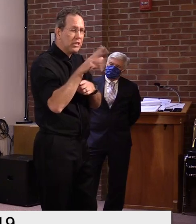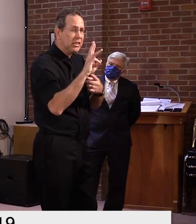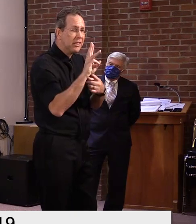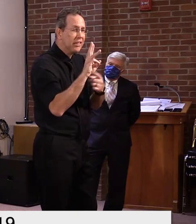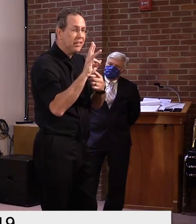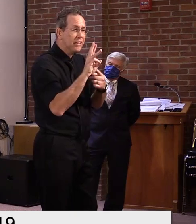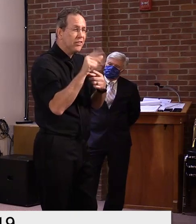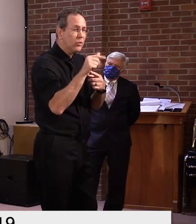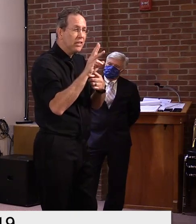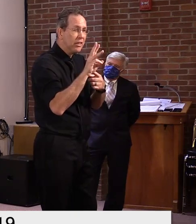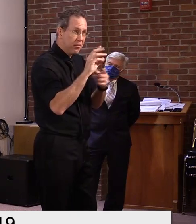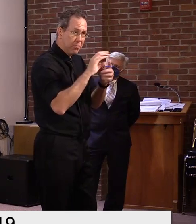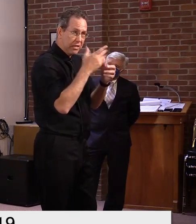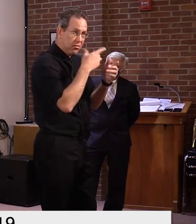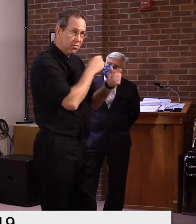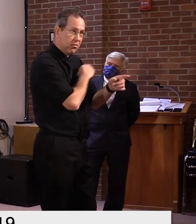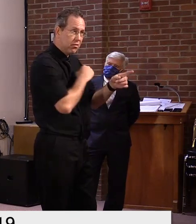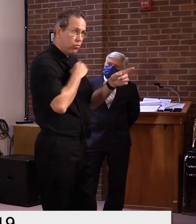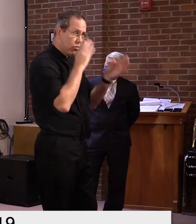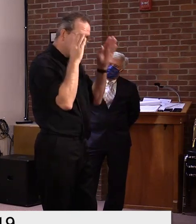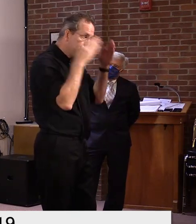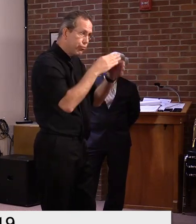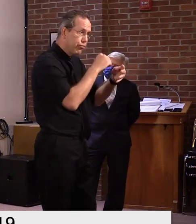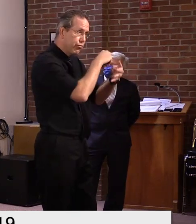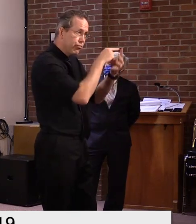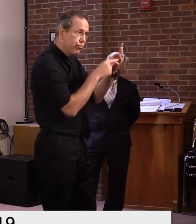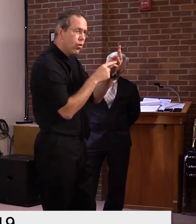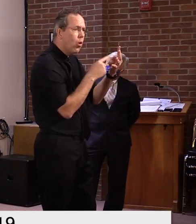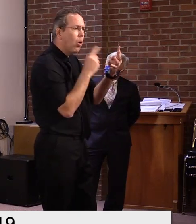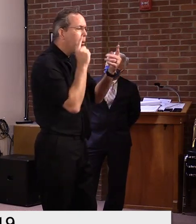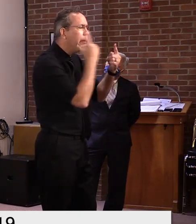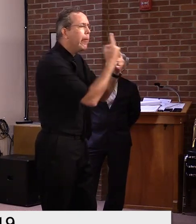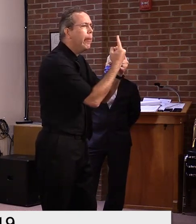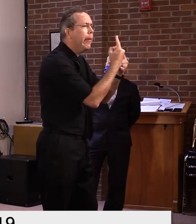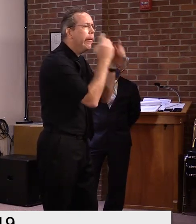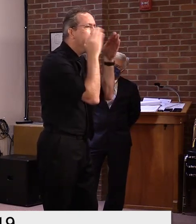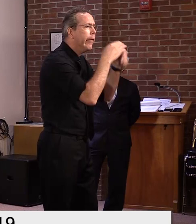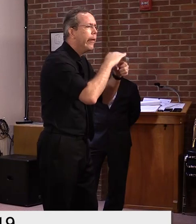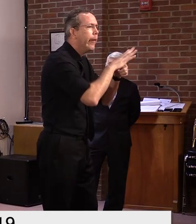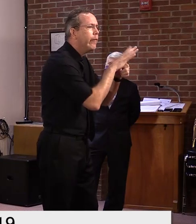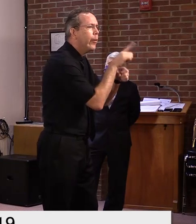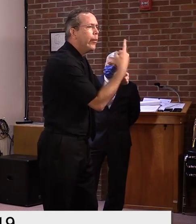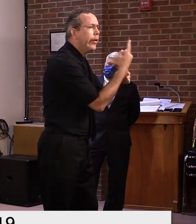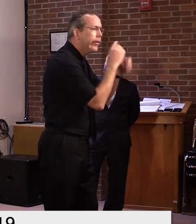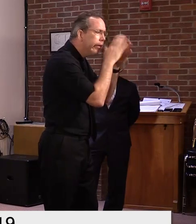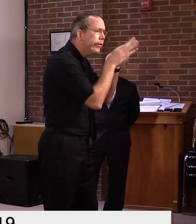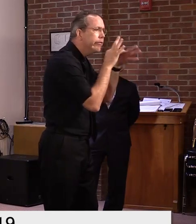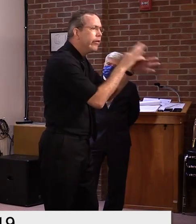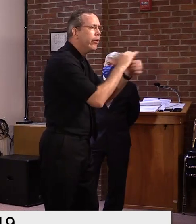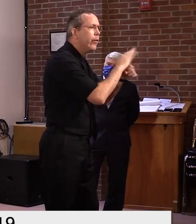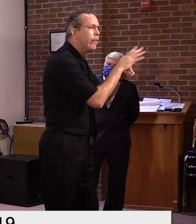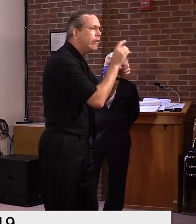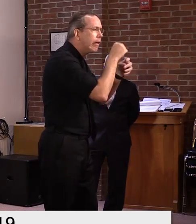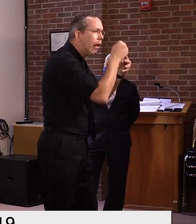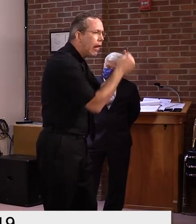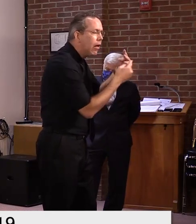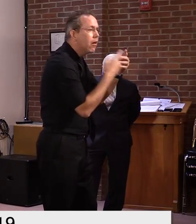on that issue? Yeah, I wouldn't characterize it as focus only on this issue, but I would say that I'd ask them to